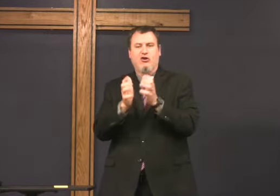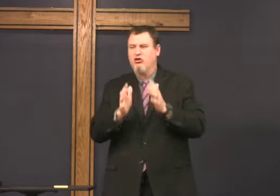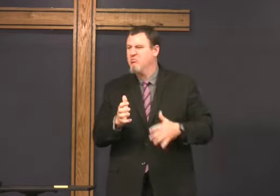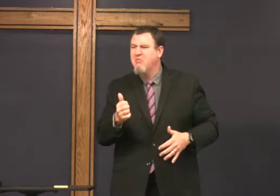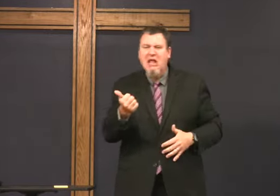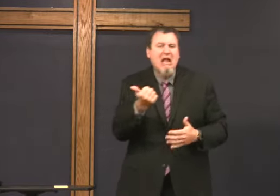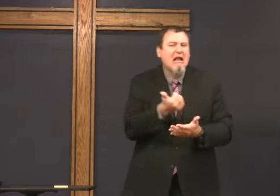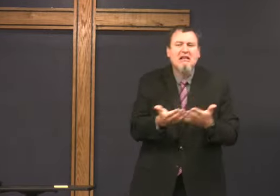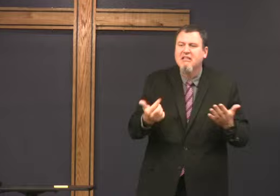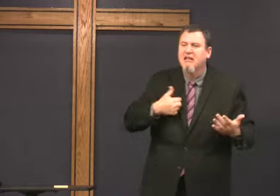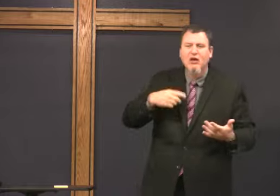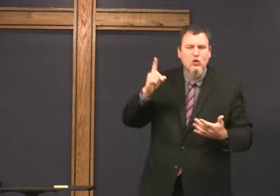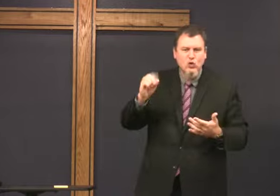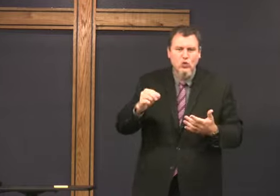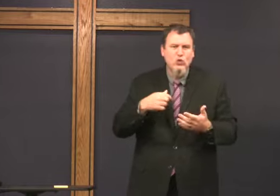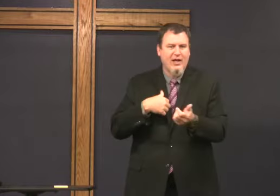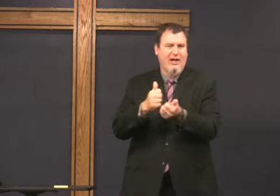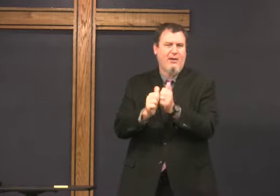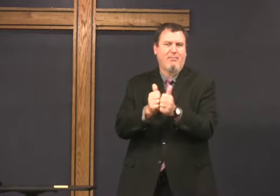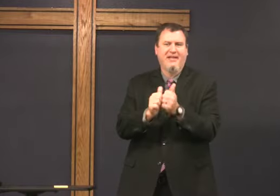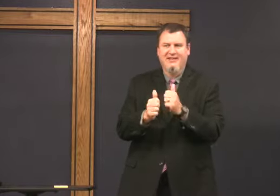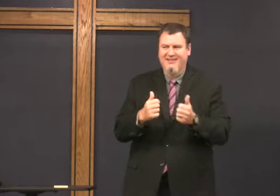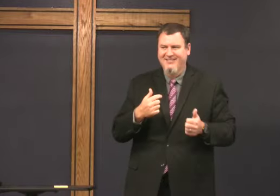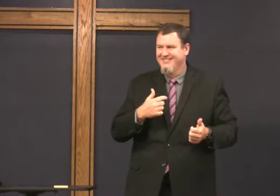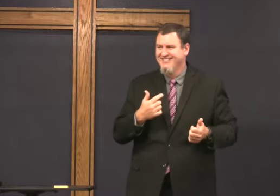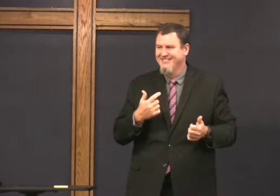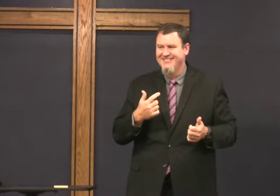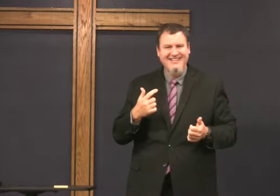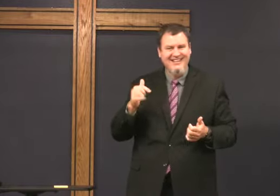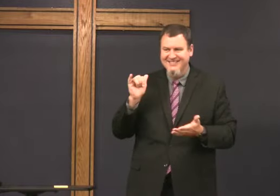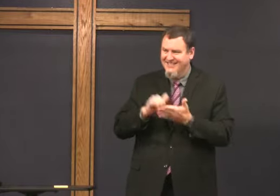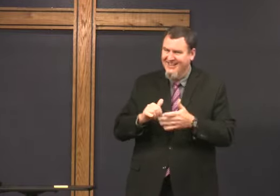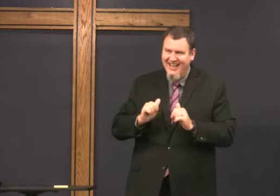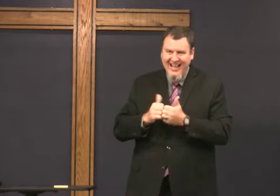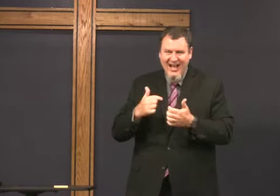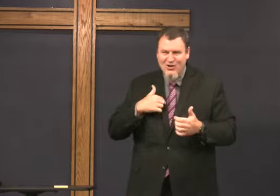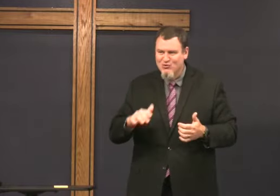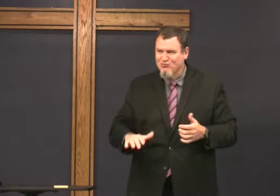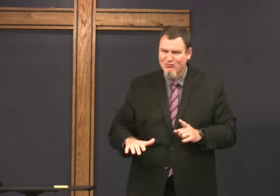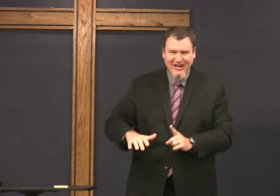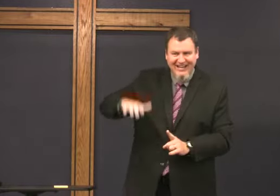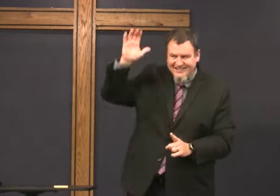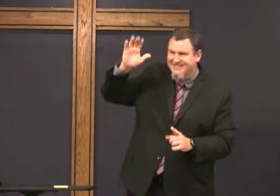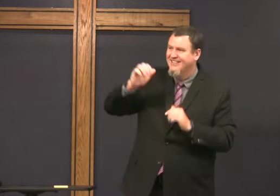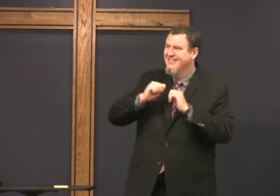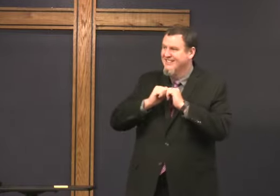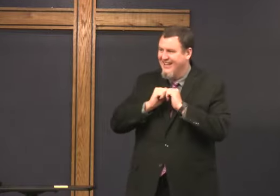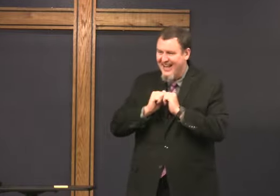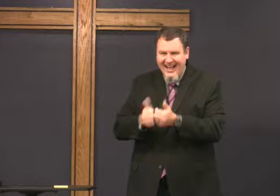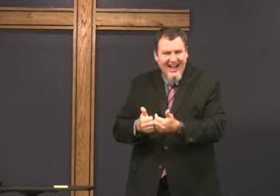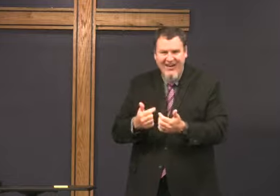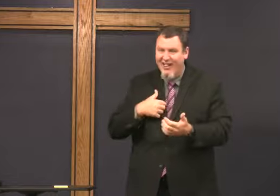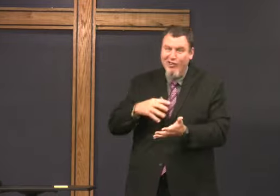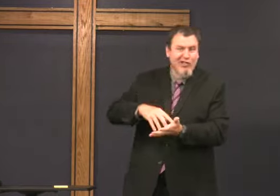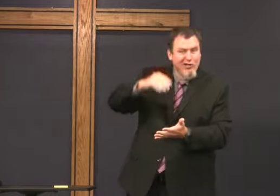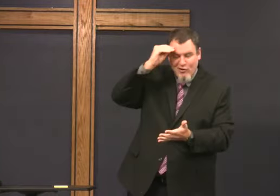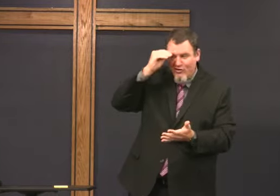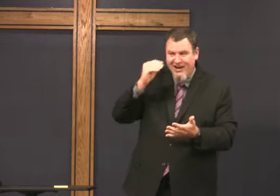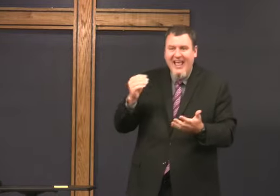I'm a big competitor. I understand how they work. I was raised on